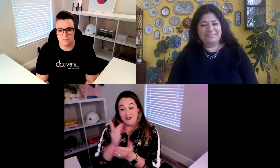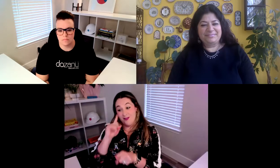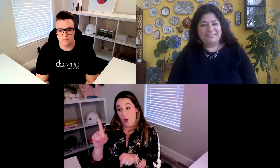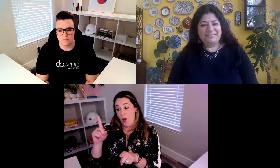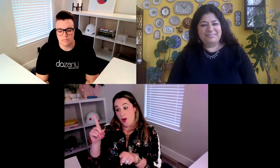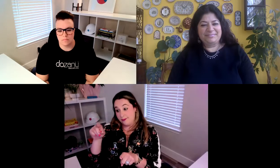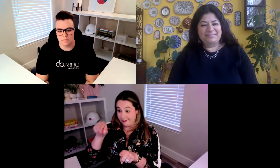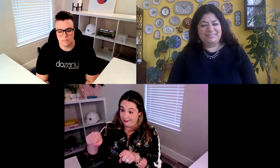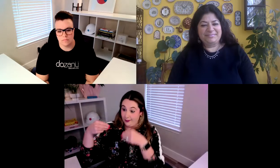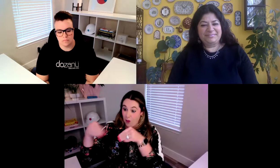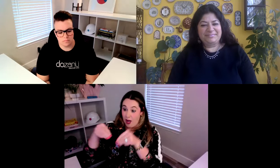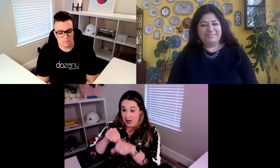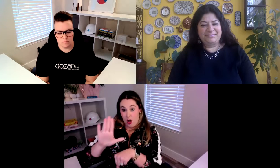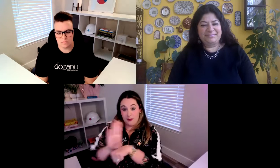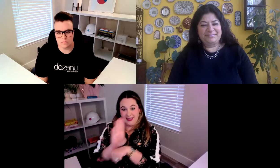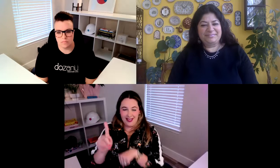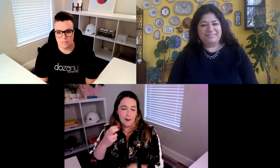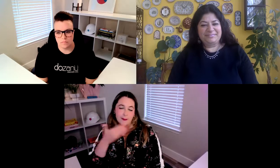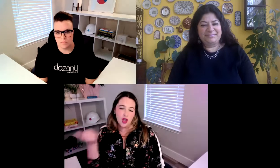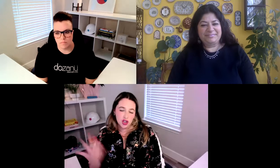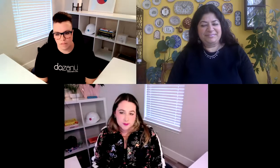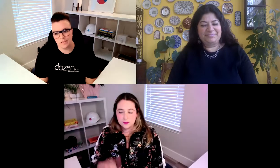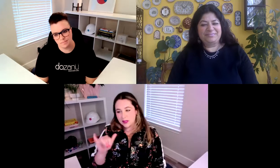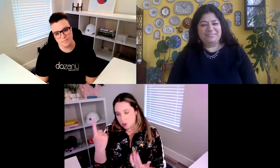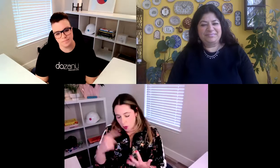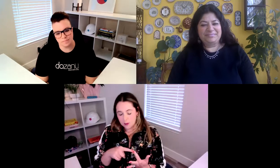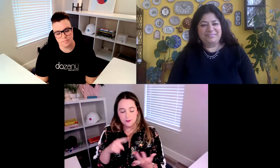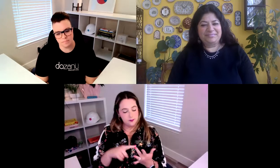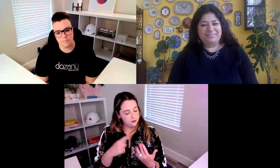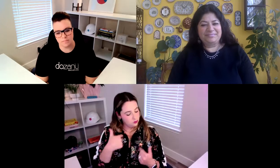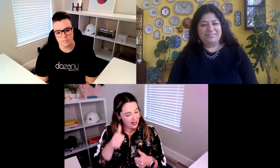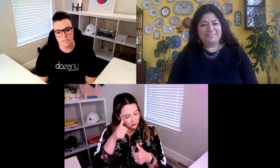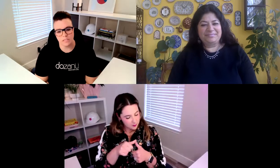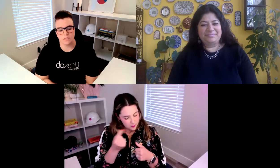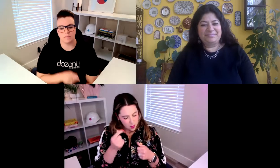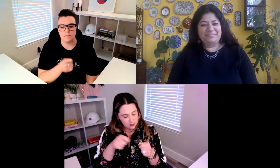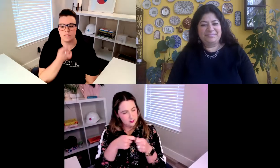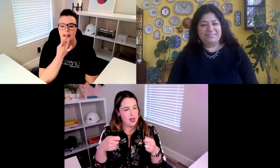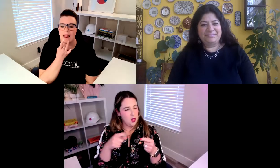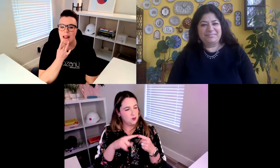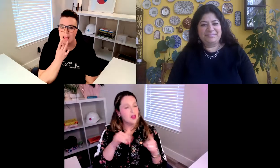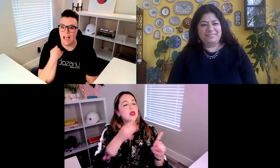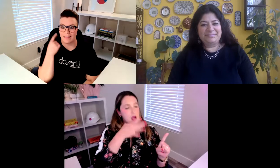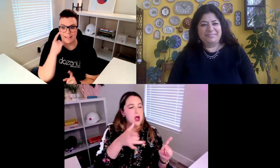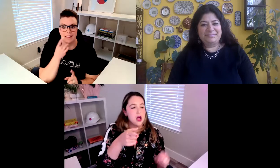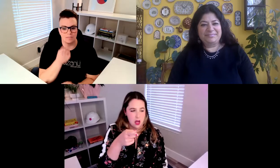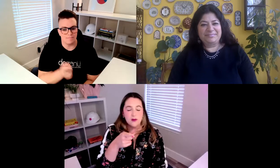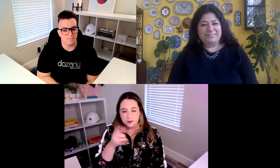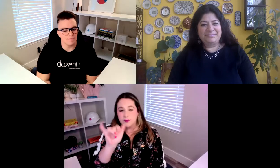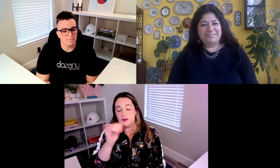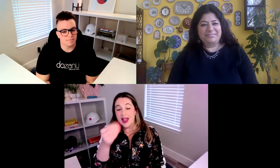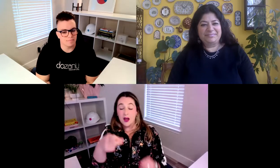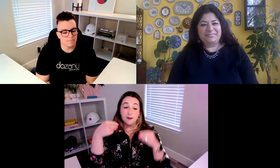your products and use your services. So it's critical for a new company to make a budget for their marketing. It will really help their